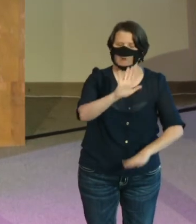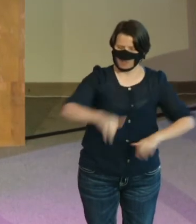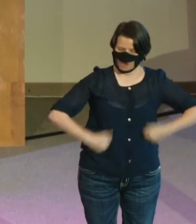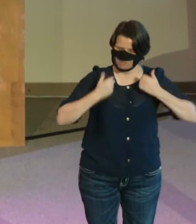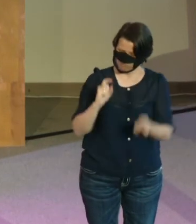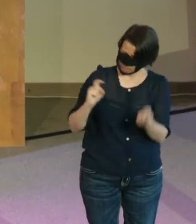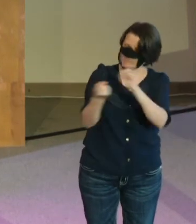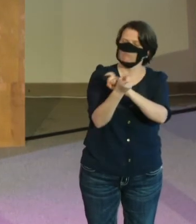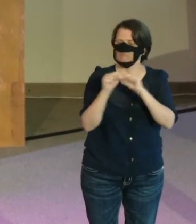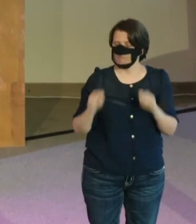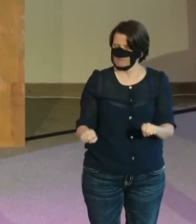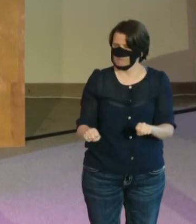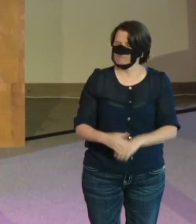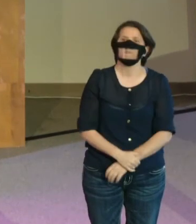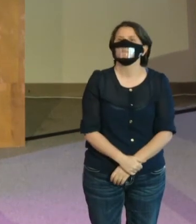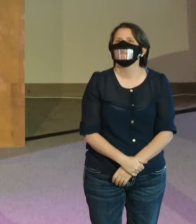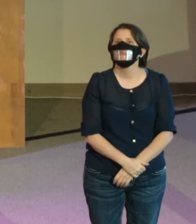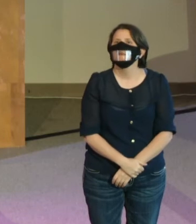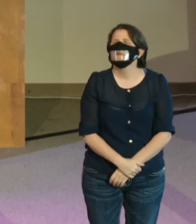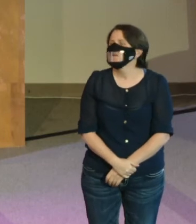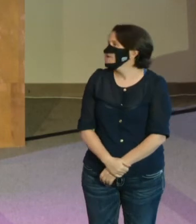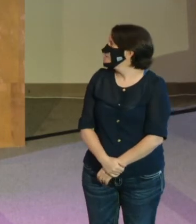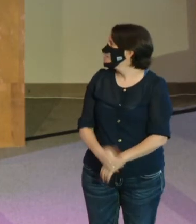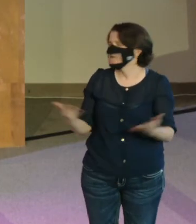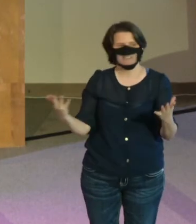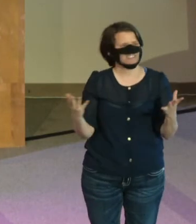their lives. So I'm going to talk to you a little bit about